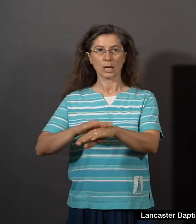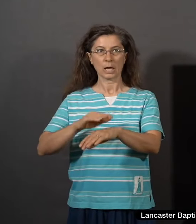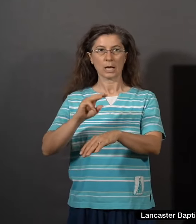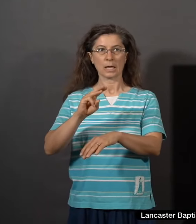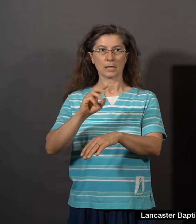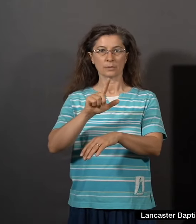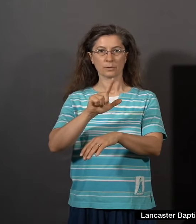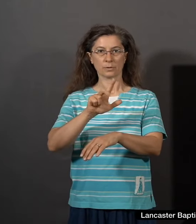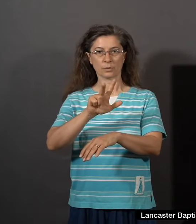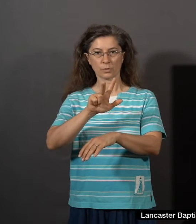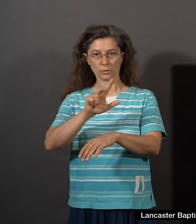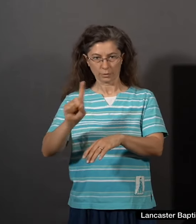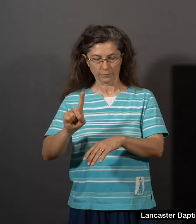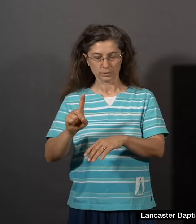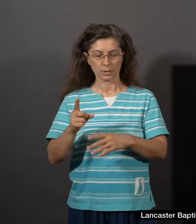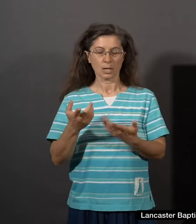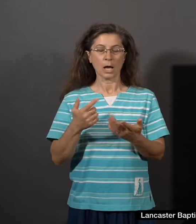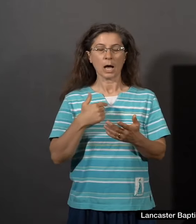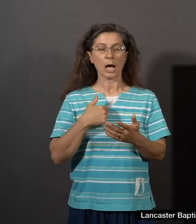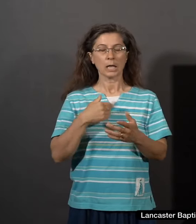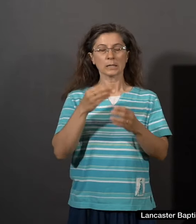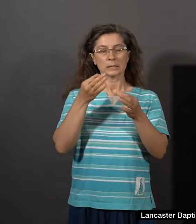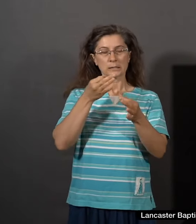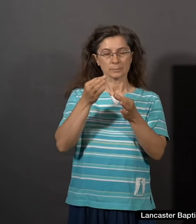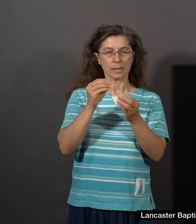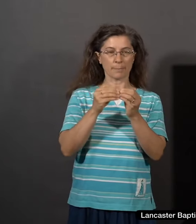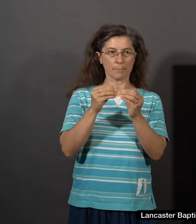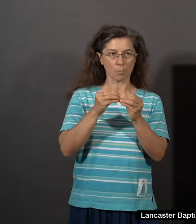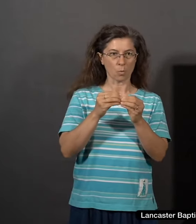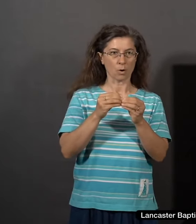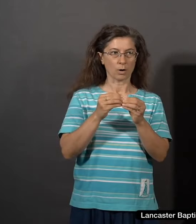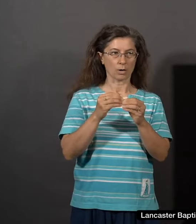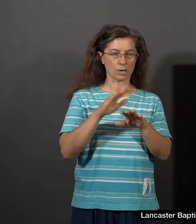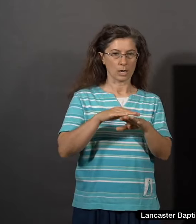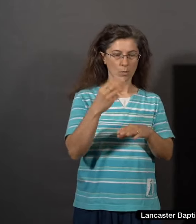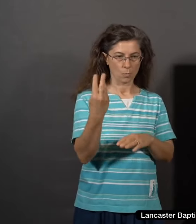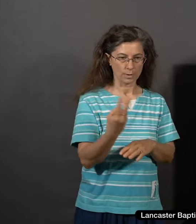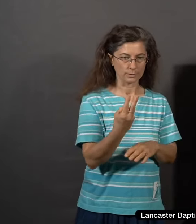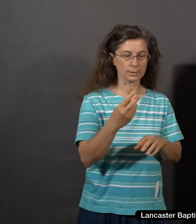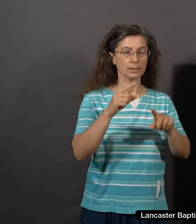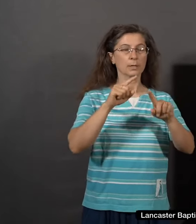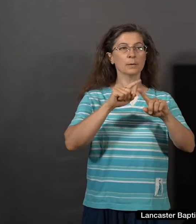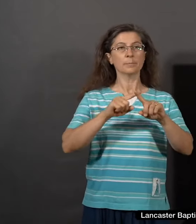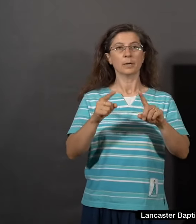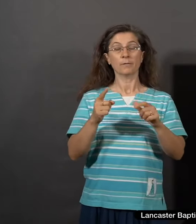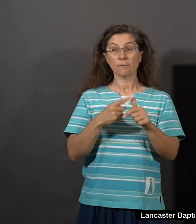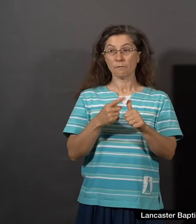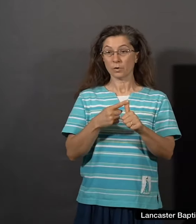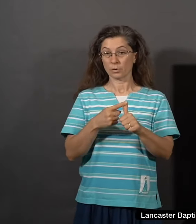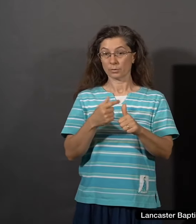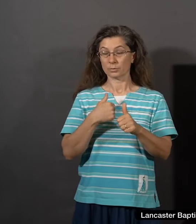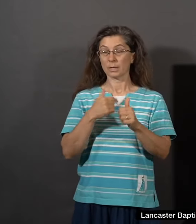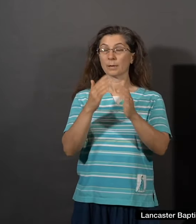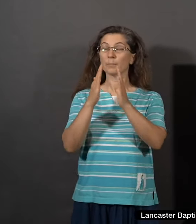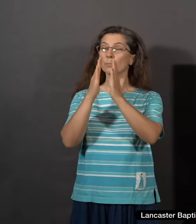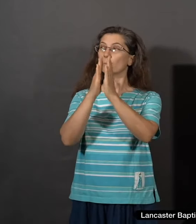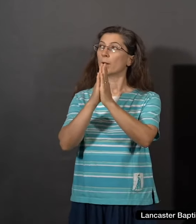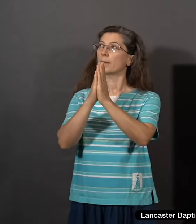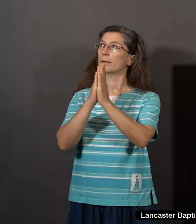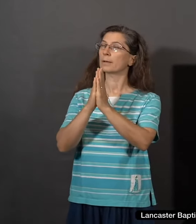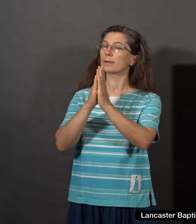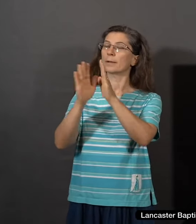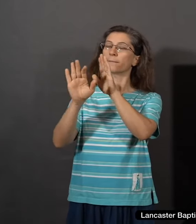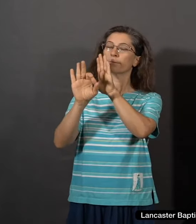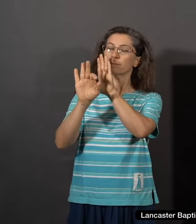detail on that wednesday night but i share all that to say i don't want to enter into this without prayer and fasting um